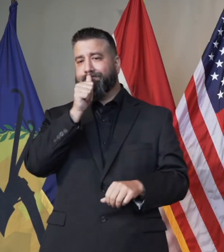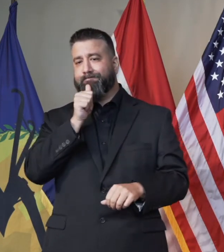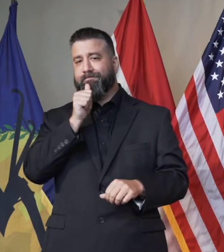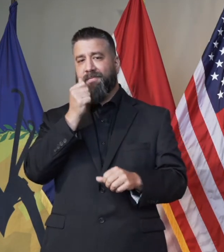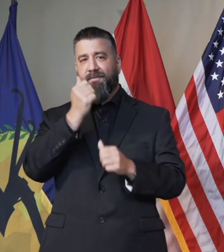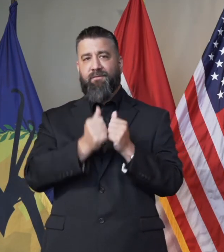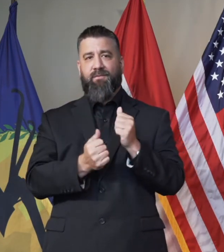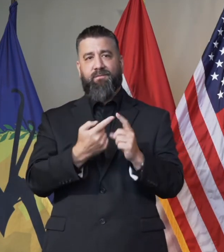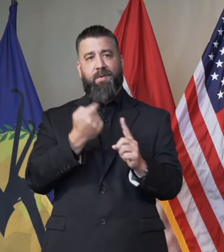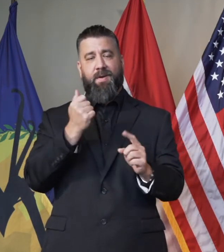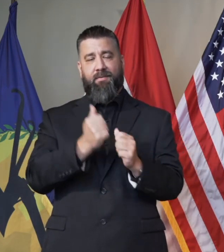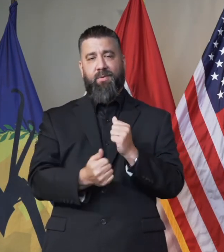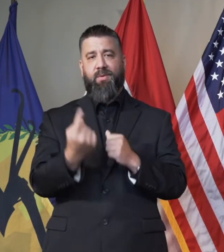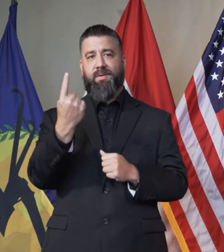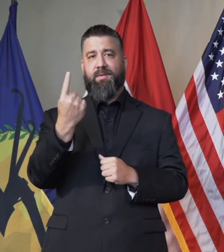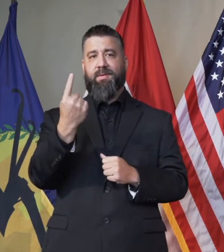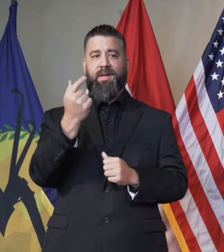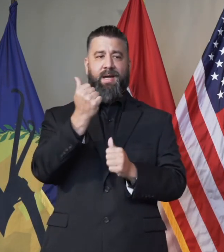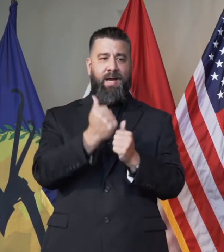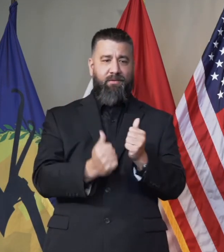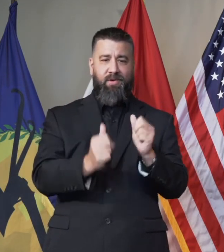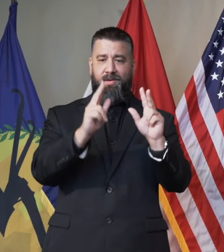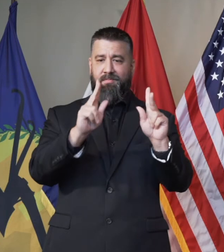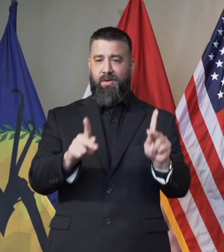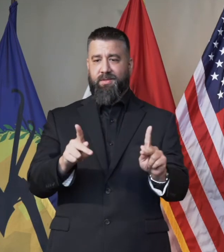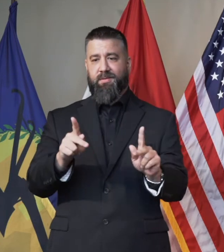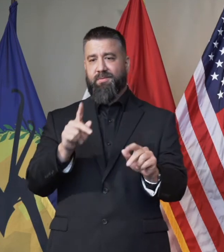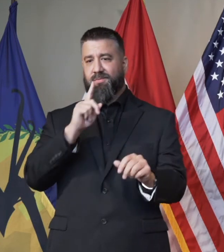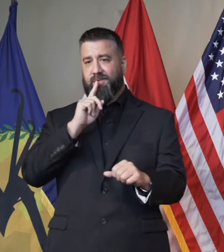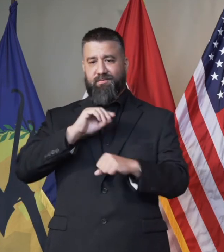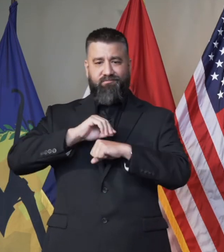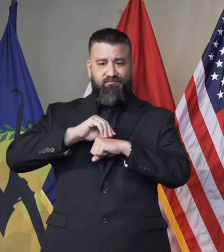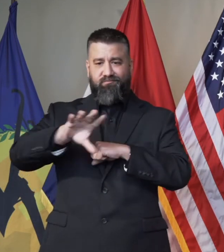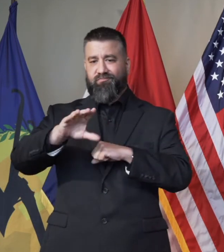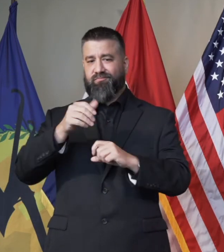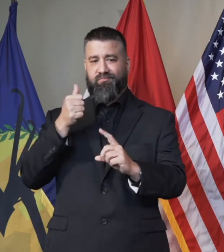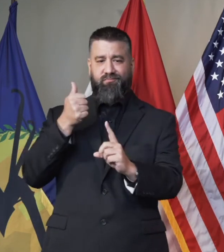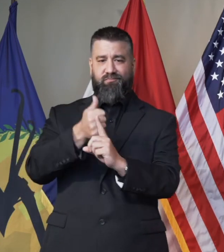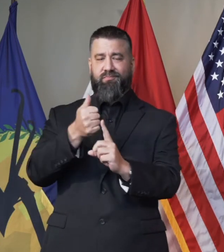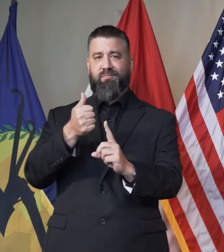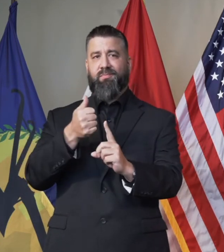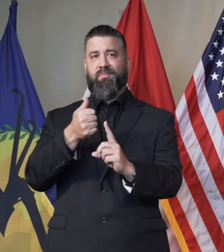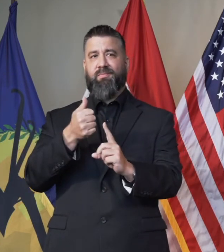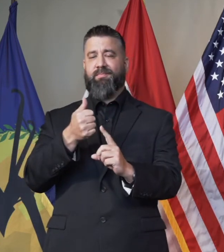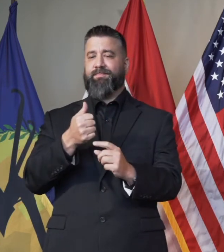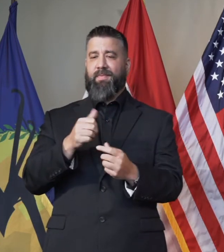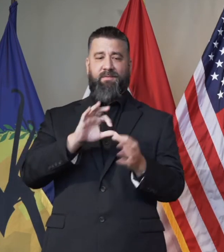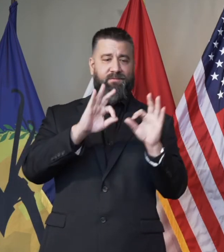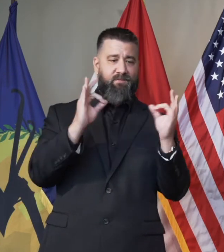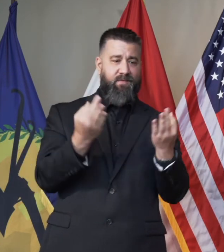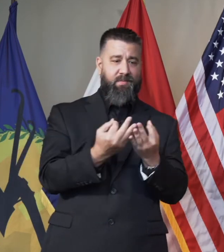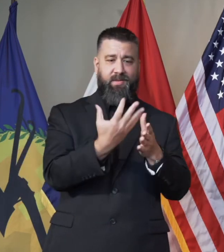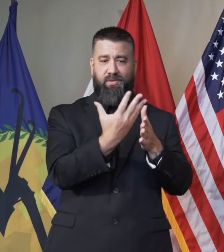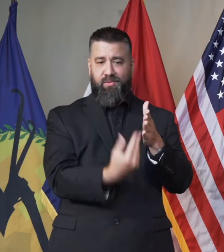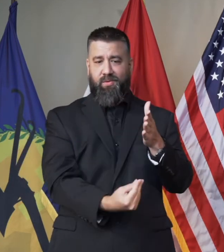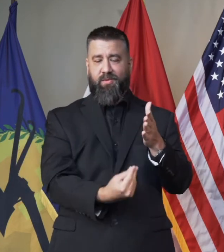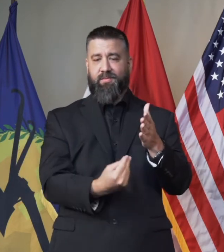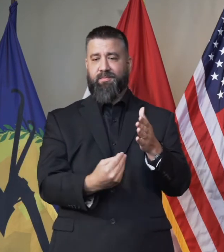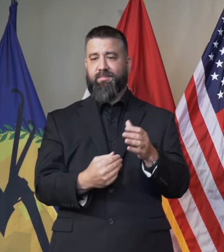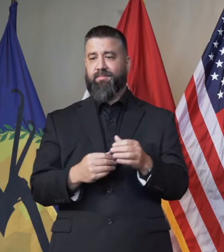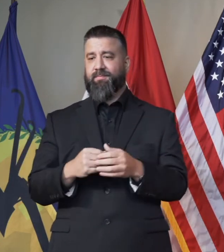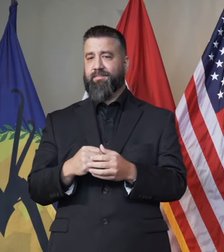safe. Everyone is impacted with loss of life, loss of family